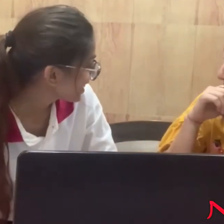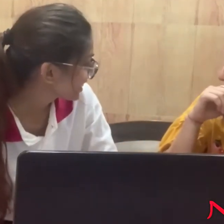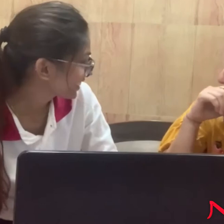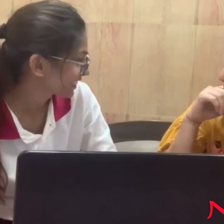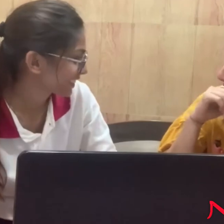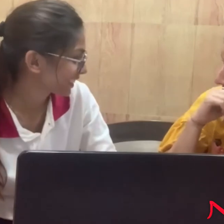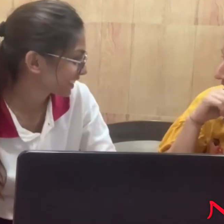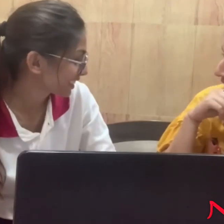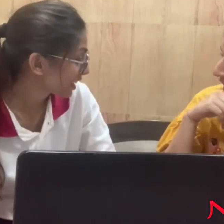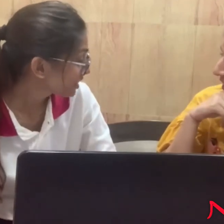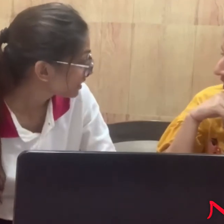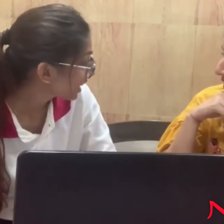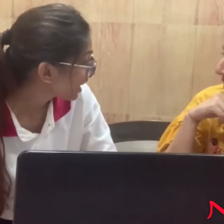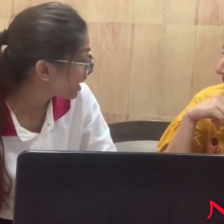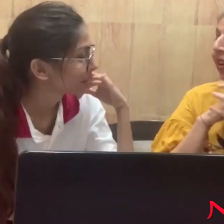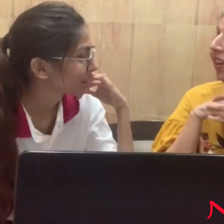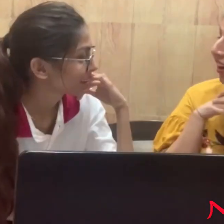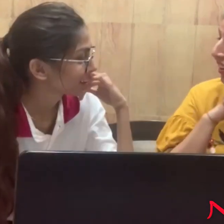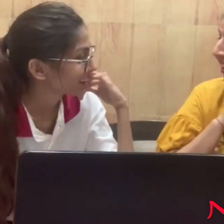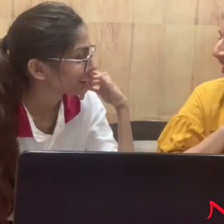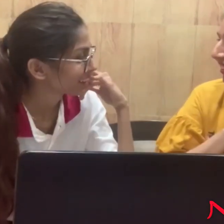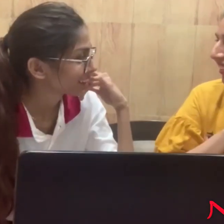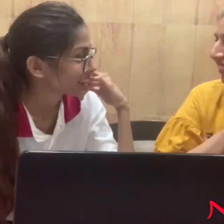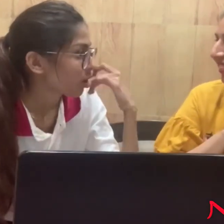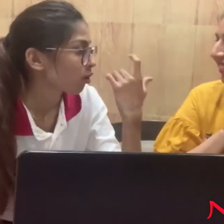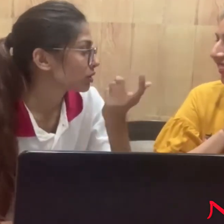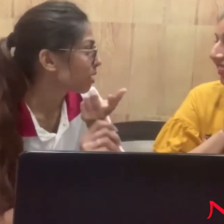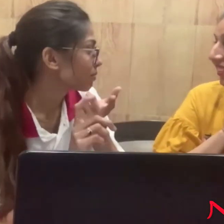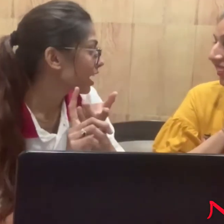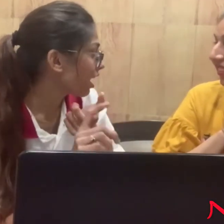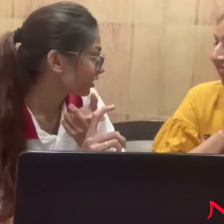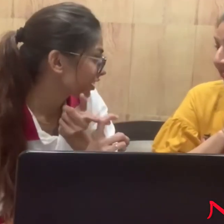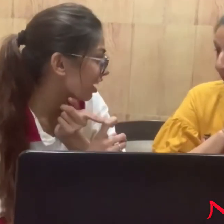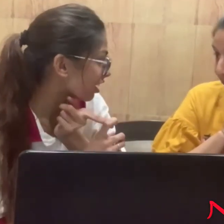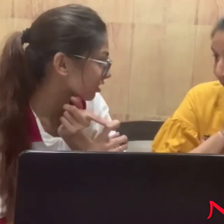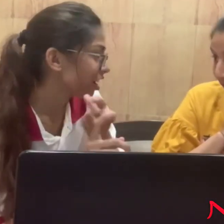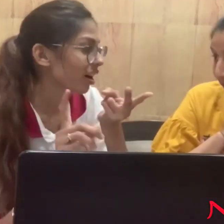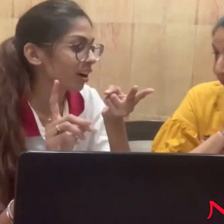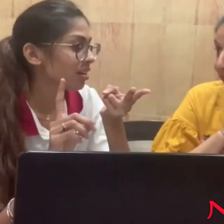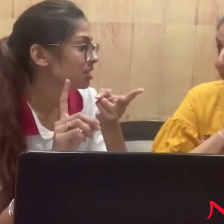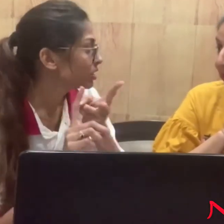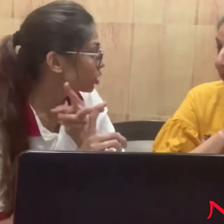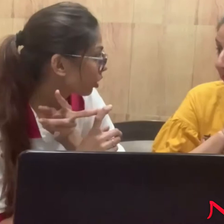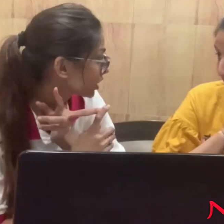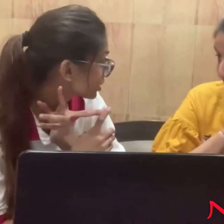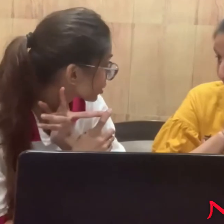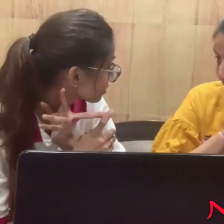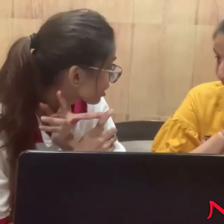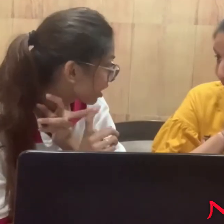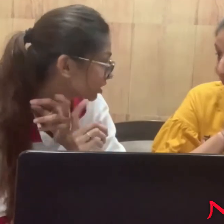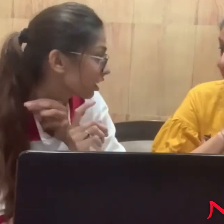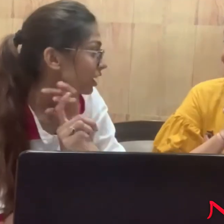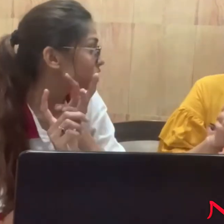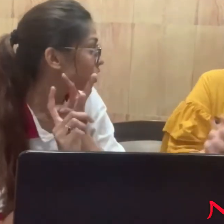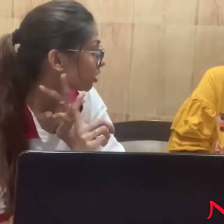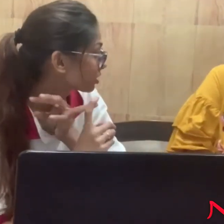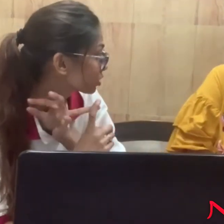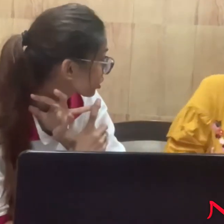this chocolate cake? Yes. What did you put in it? Usme humne aata dala tha, chocolate chips dala tha, choco